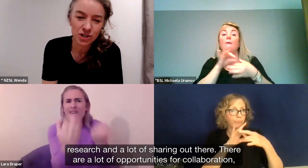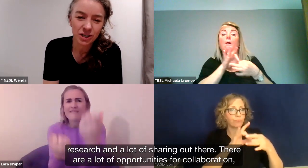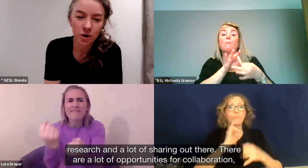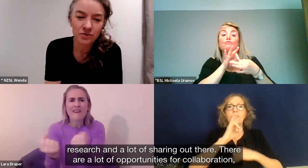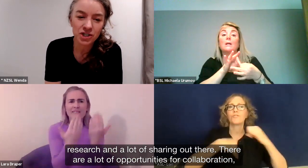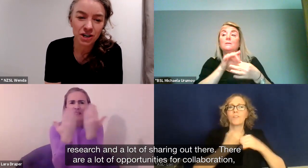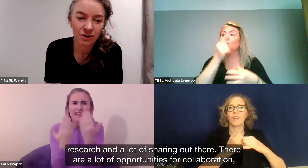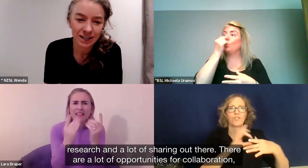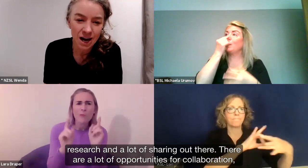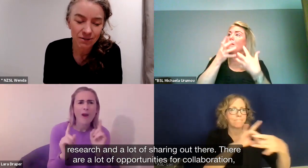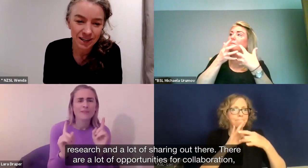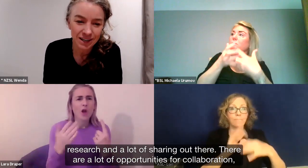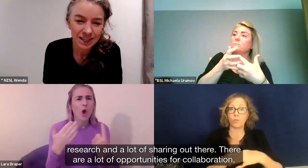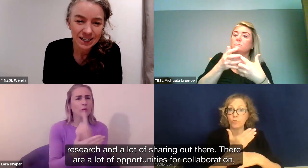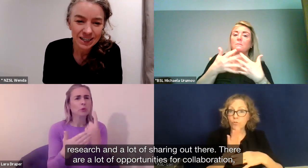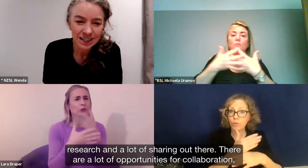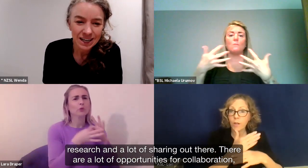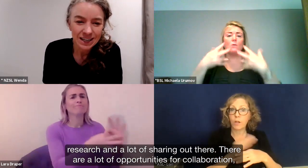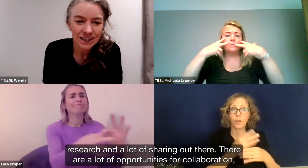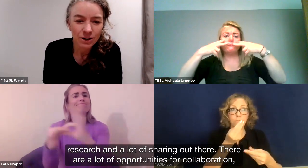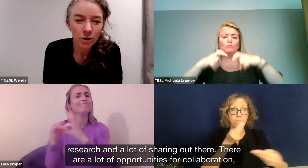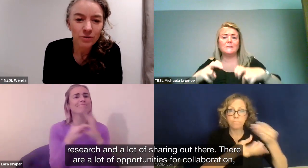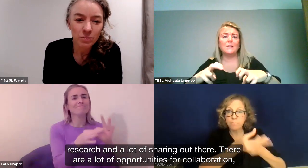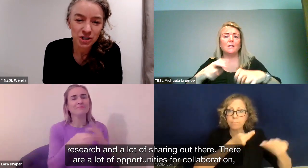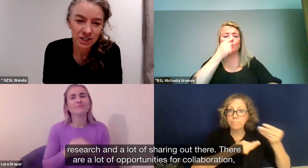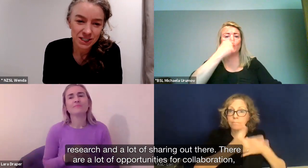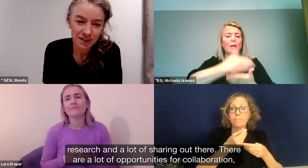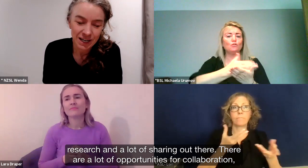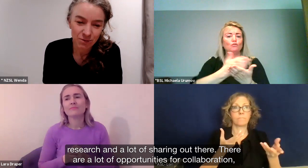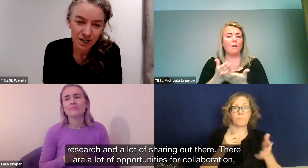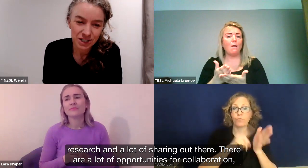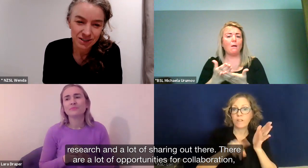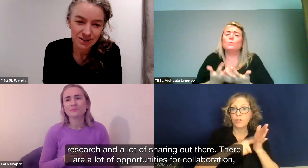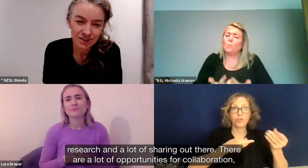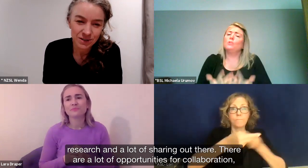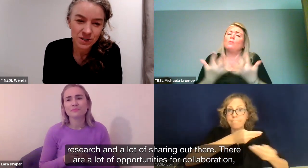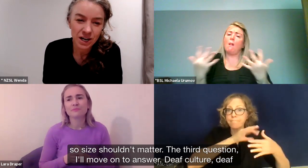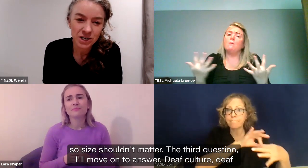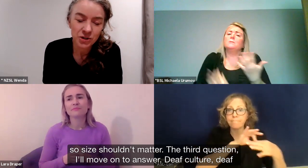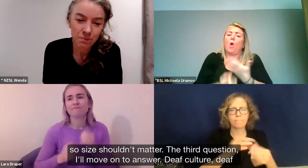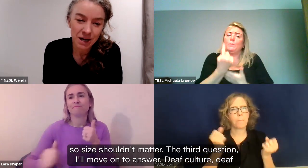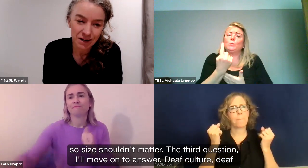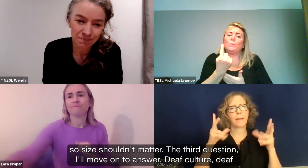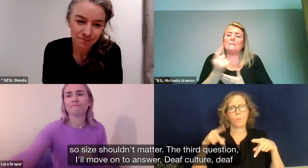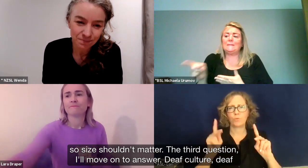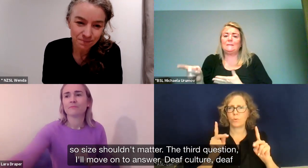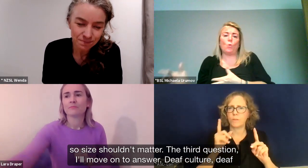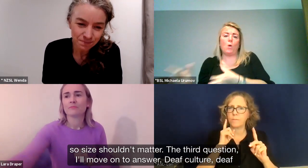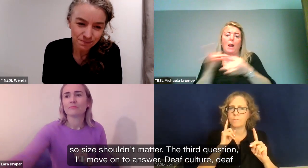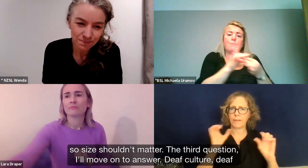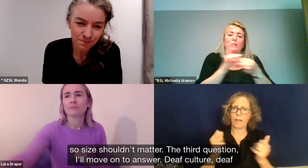research and a lot of sharing out there. There are a lot of opportunities for collaboration, so size shouldn't matter.